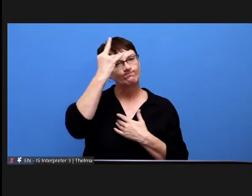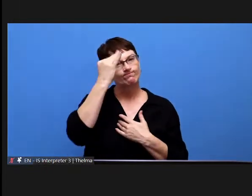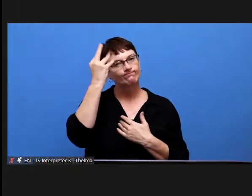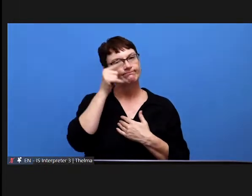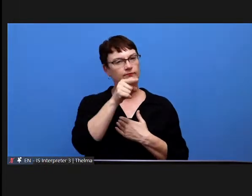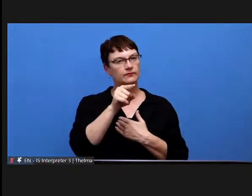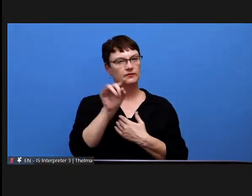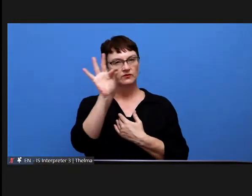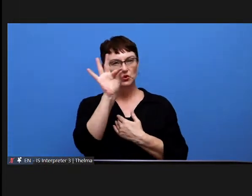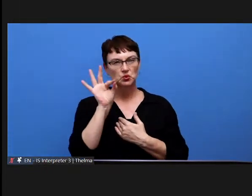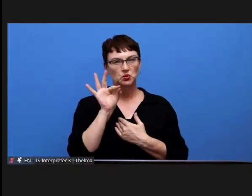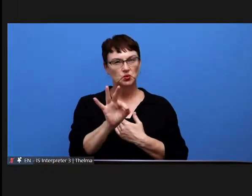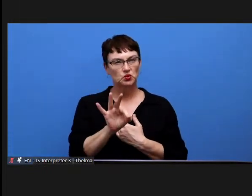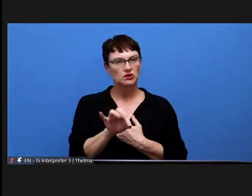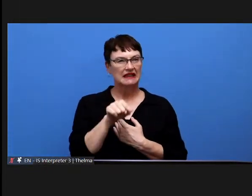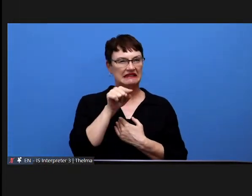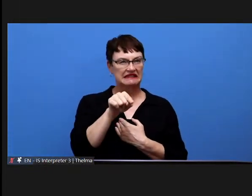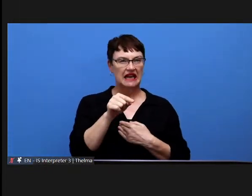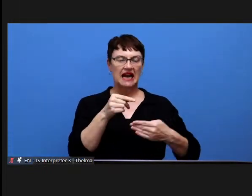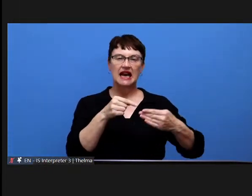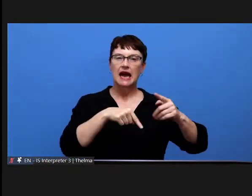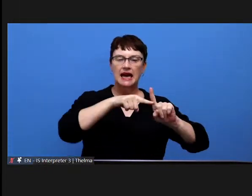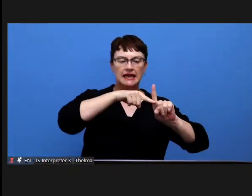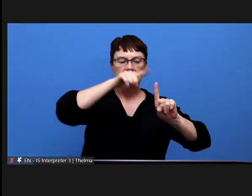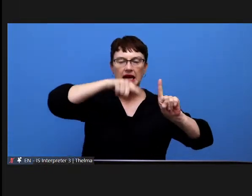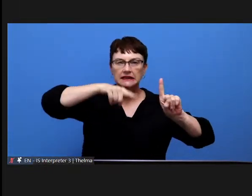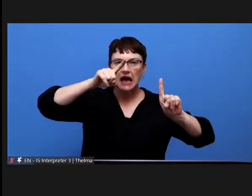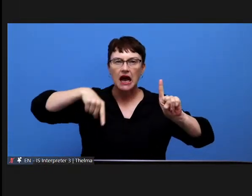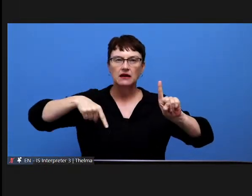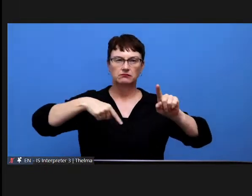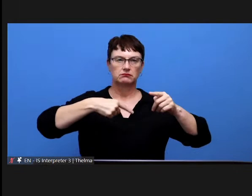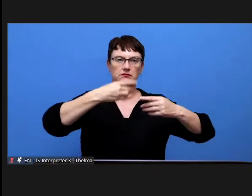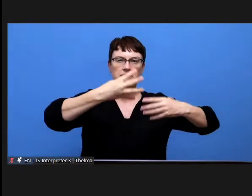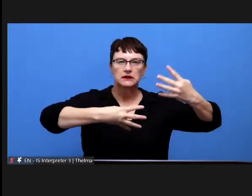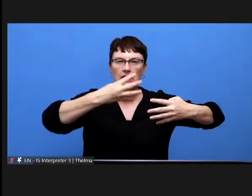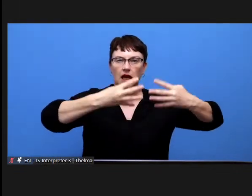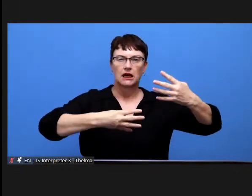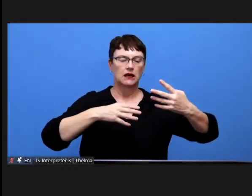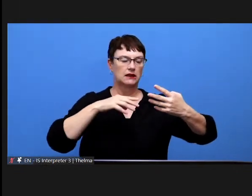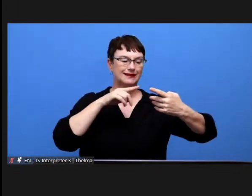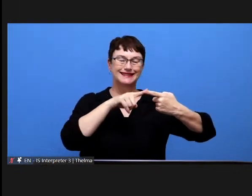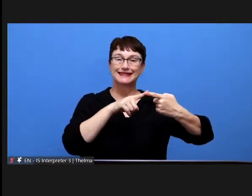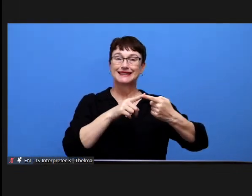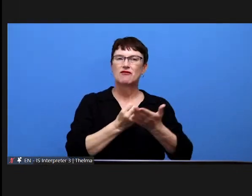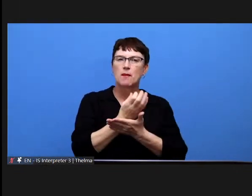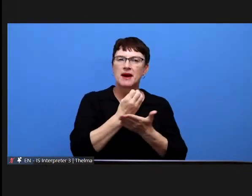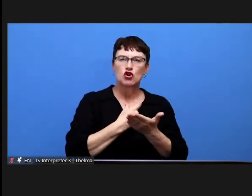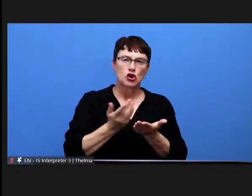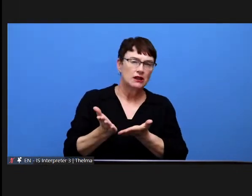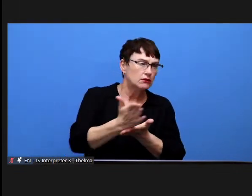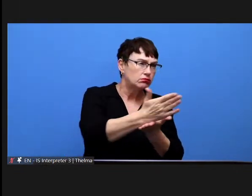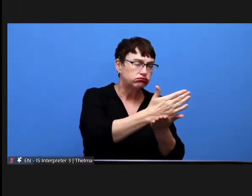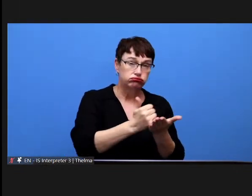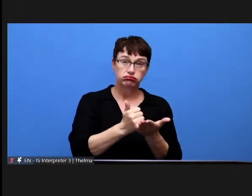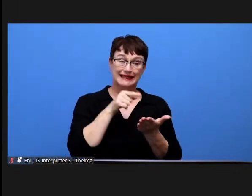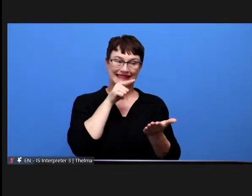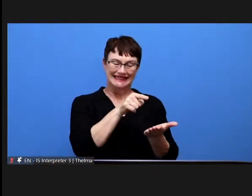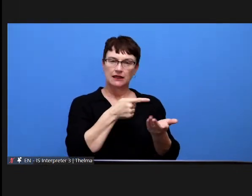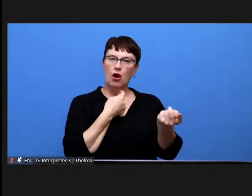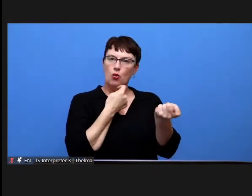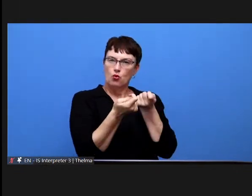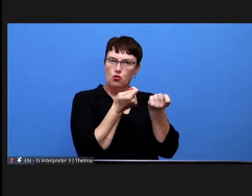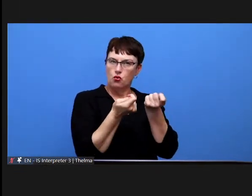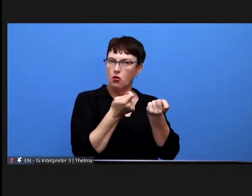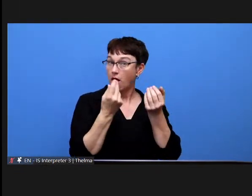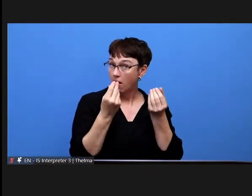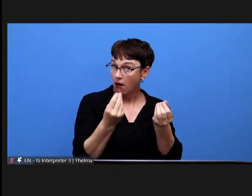information management, both at the subnational level but also at national level. And we're also seeing a lot of interest from